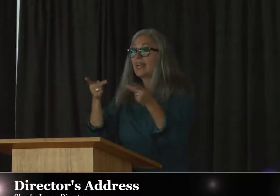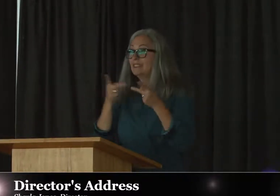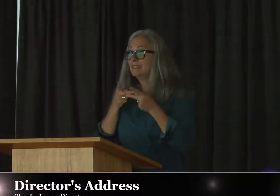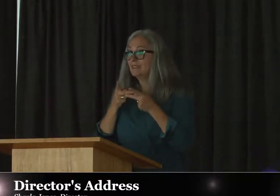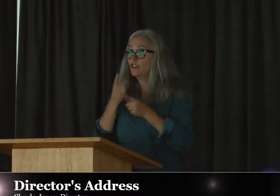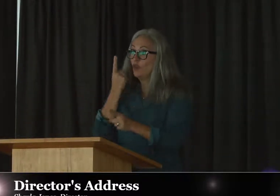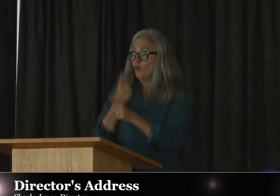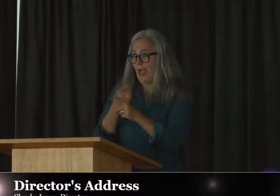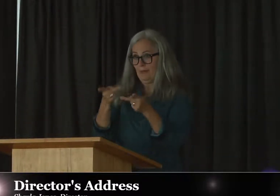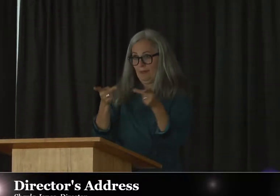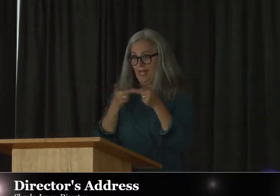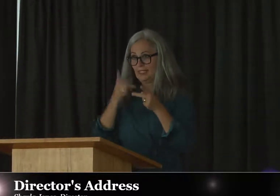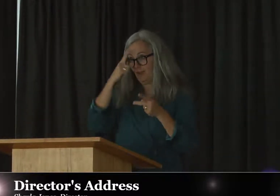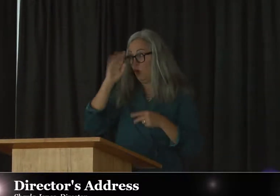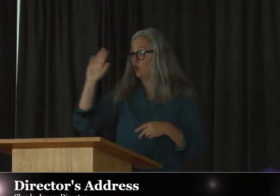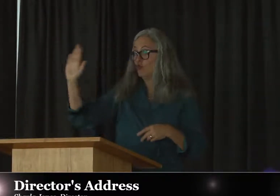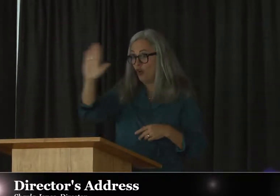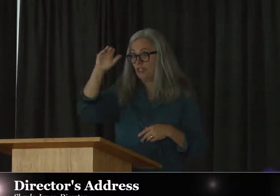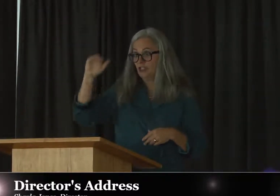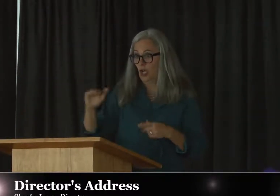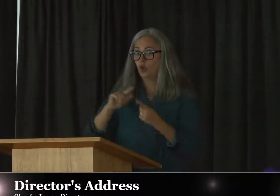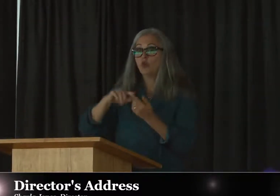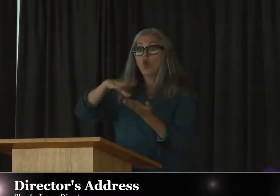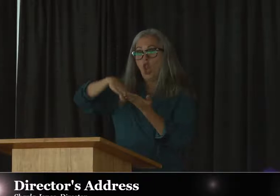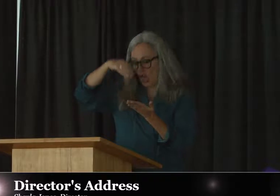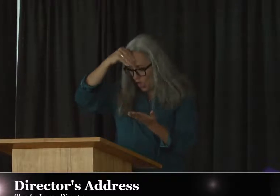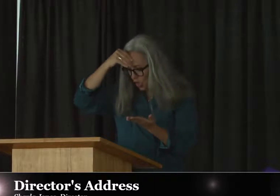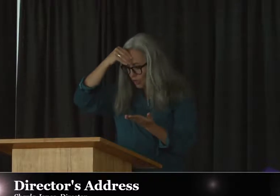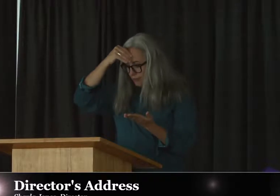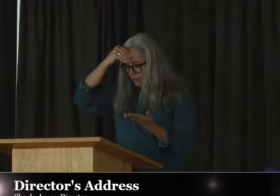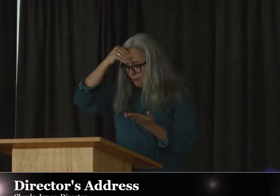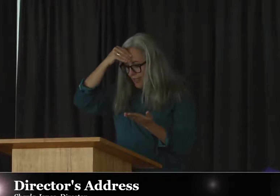I hope that you know that this was the best place, the right place for your children to learn